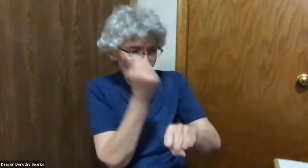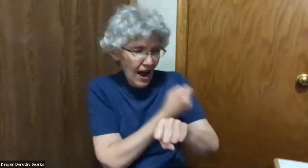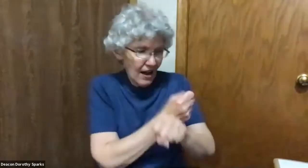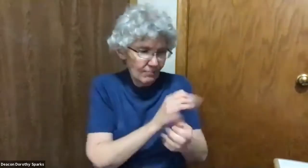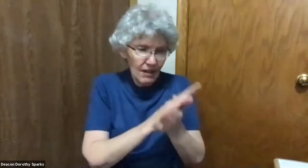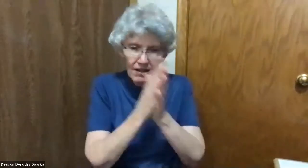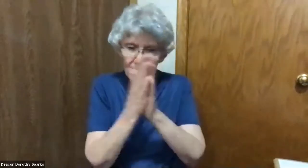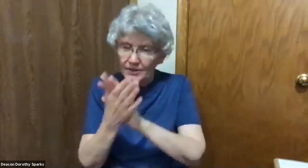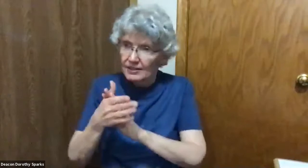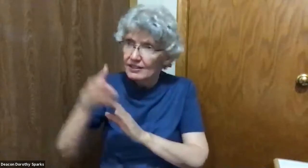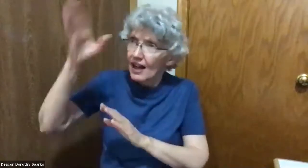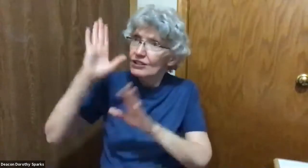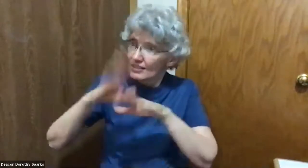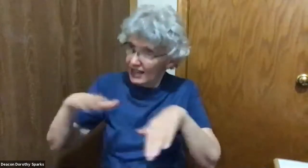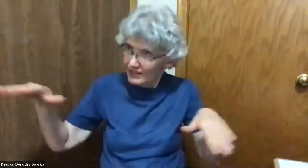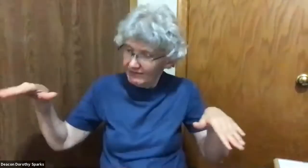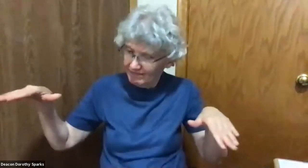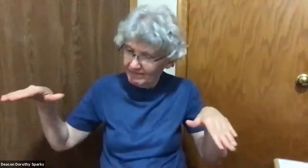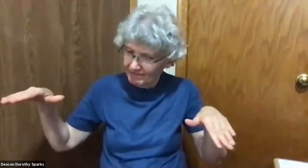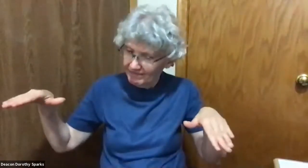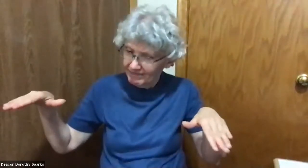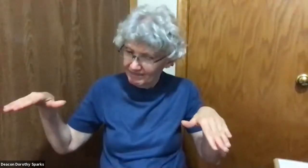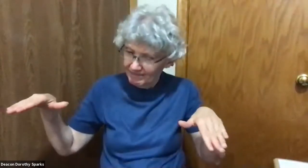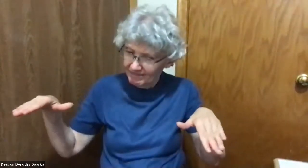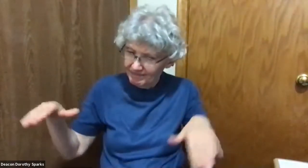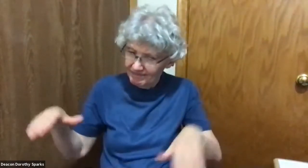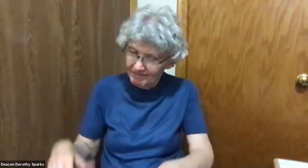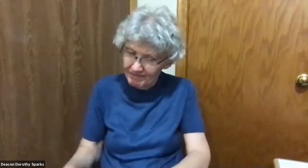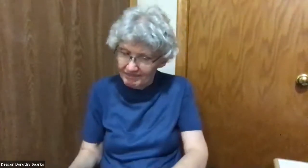God can turn these stones into children for Abraham.